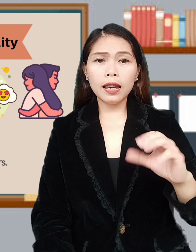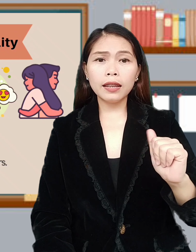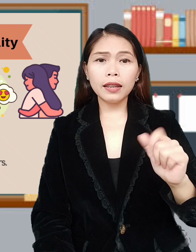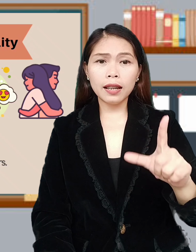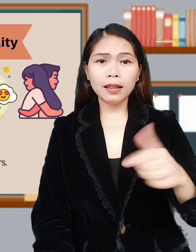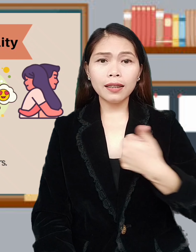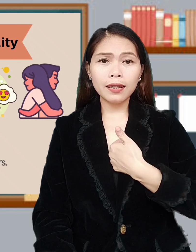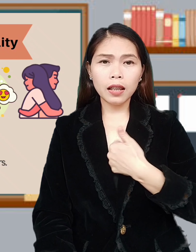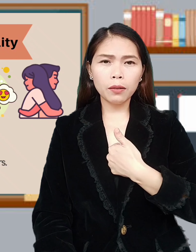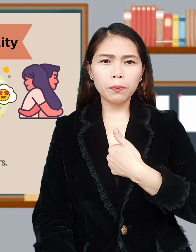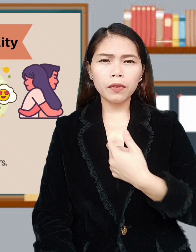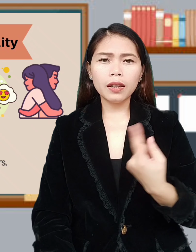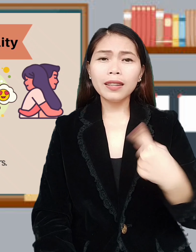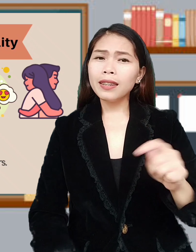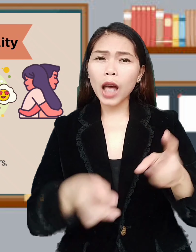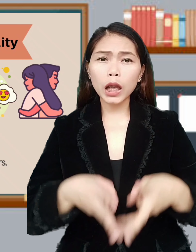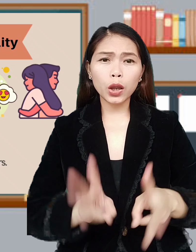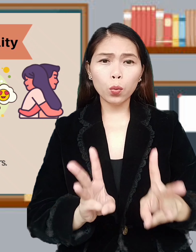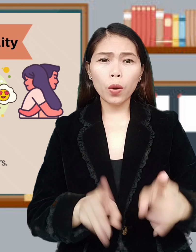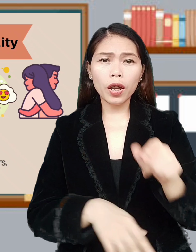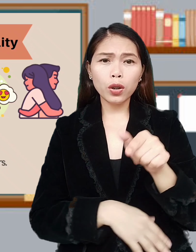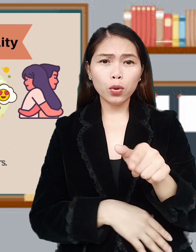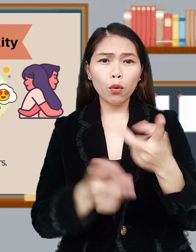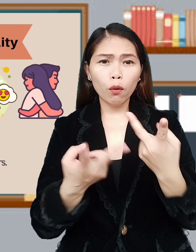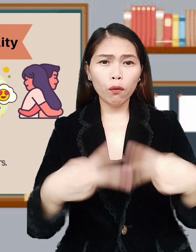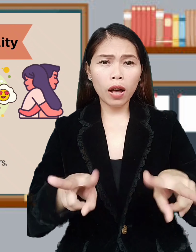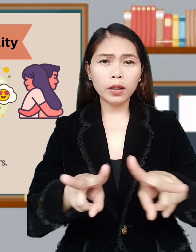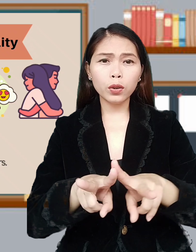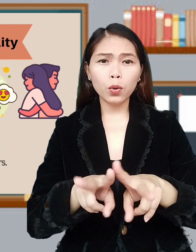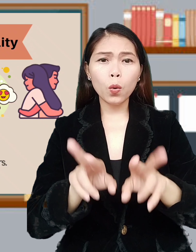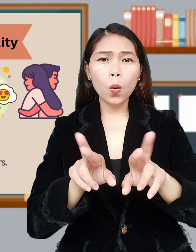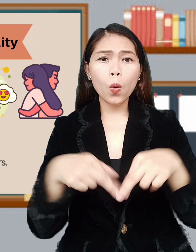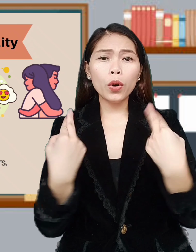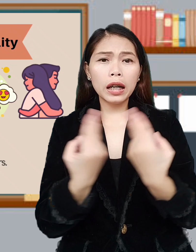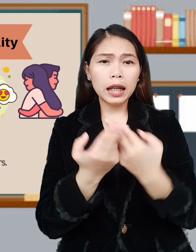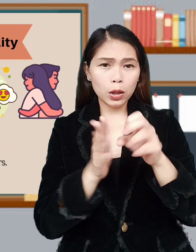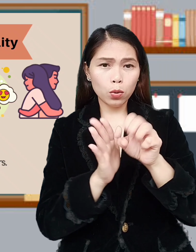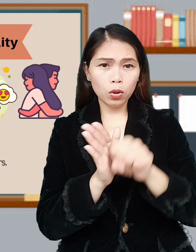self. The way you value relationships.